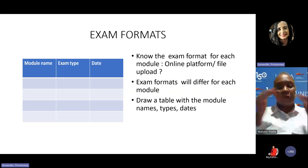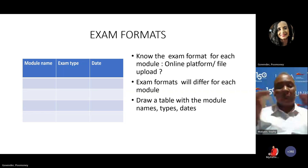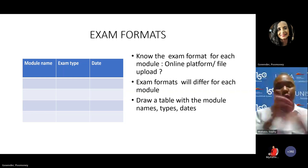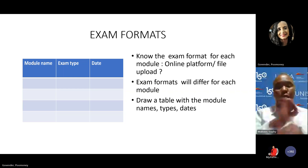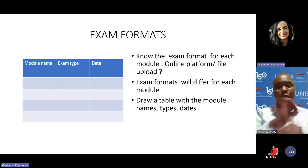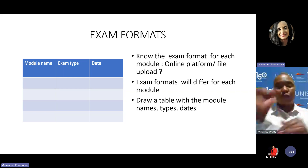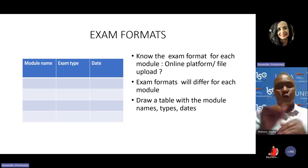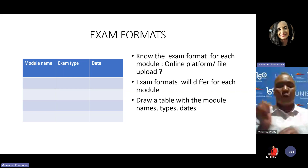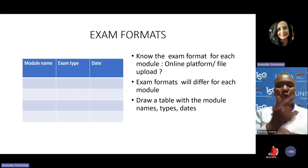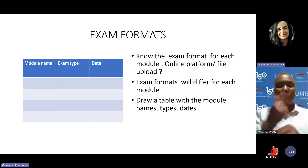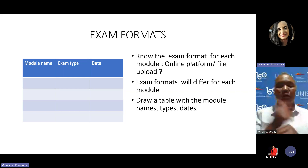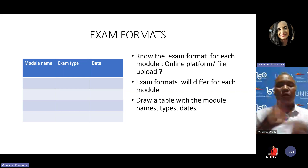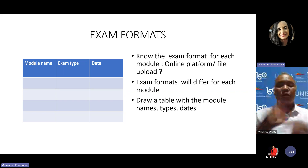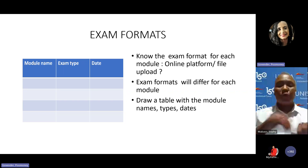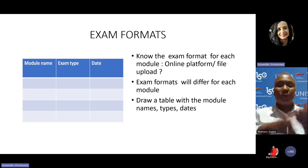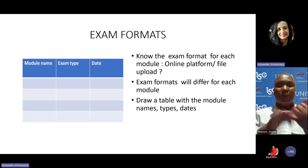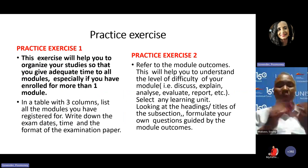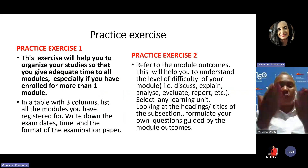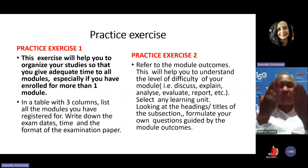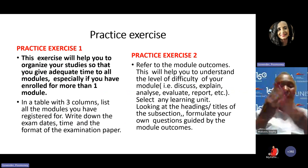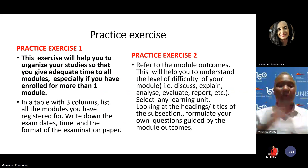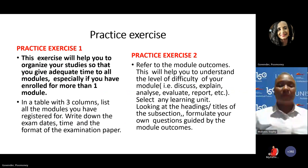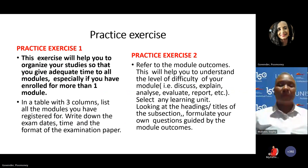study. Then